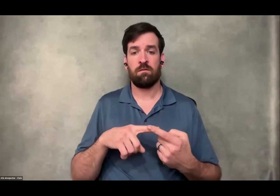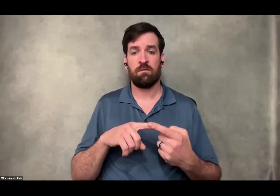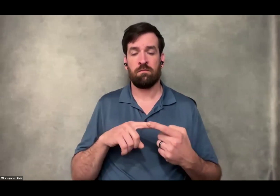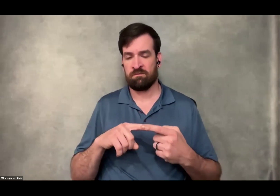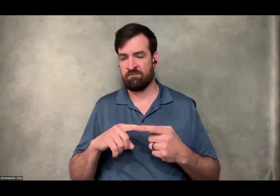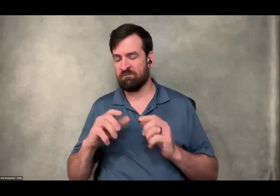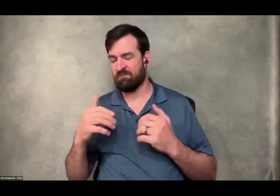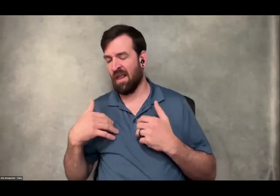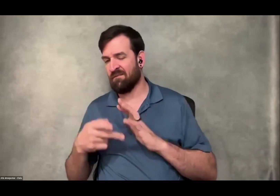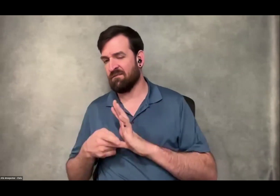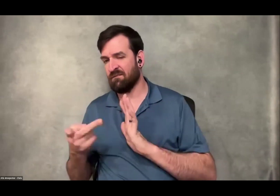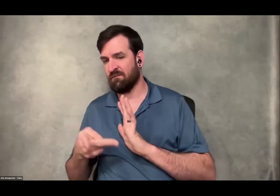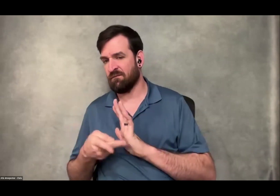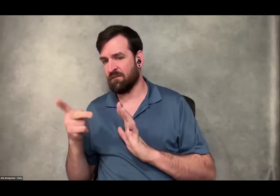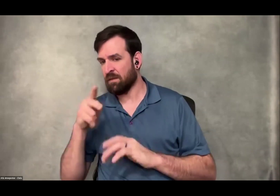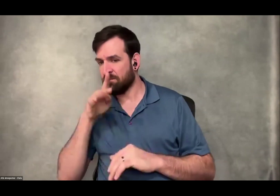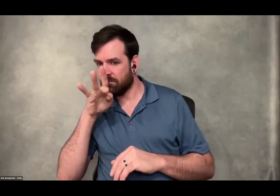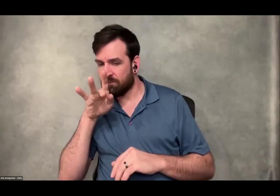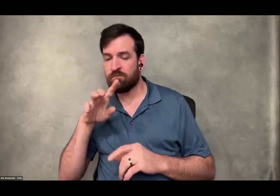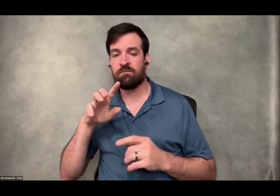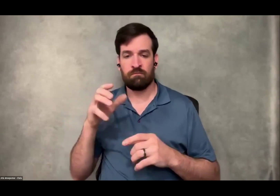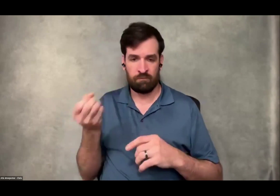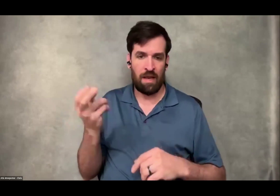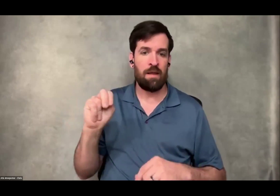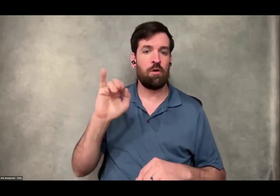Zoom AI and enabling that functionality,